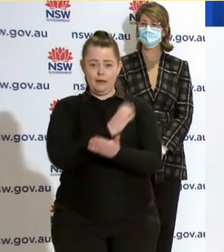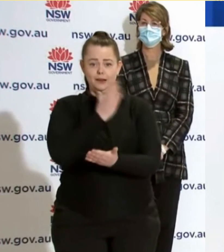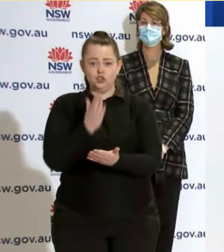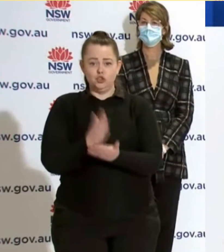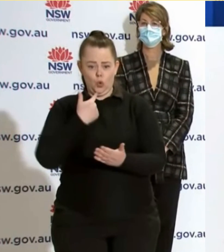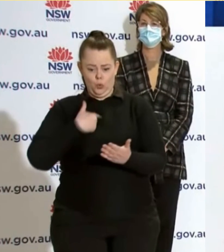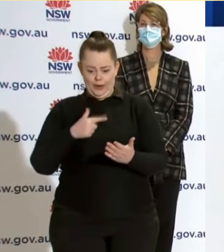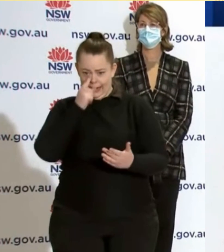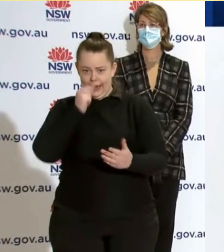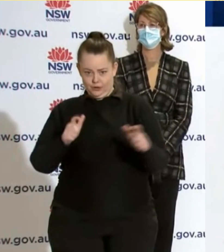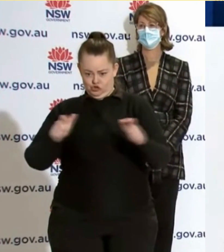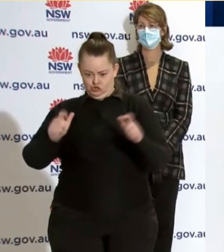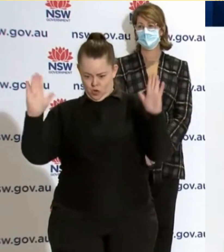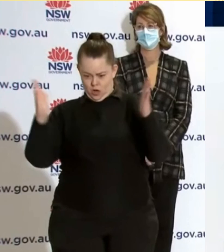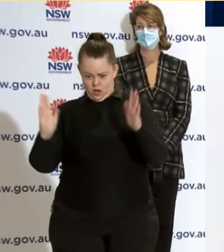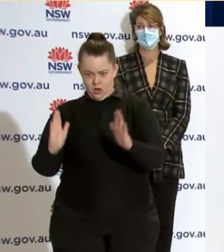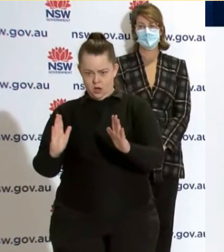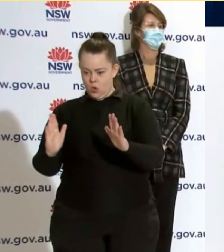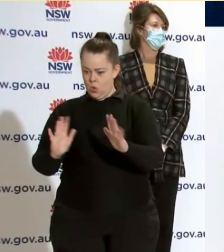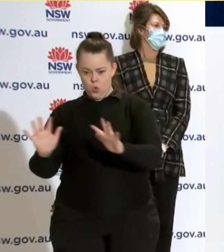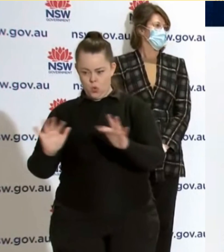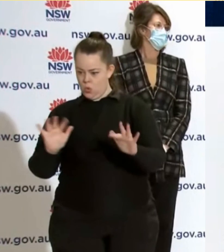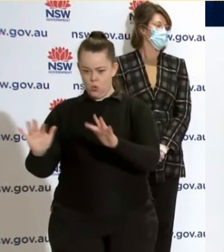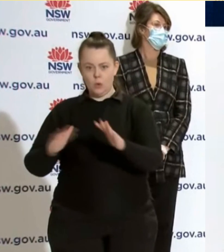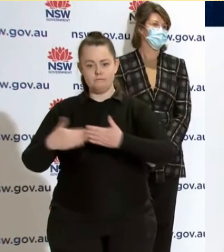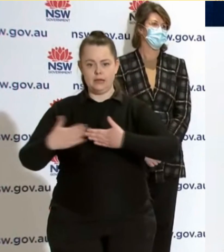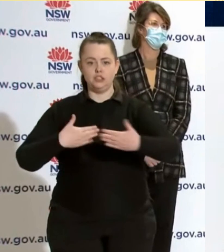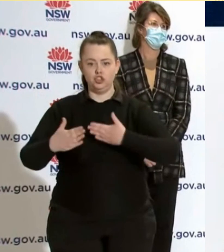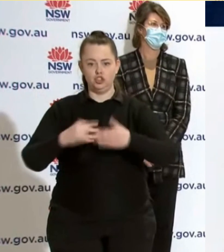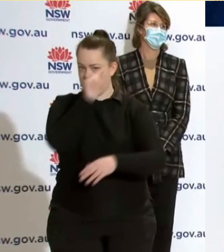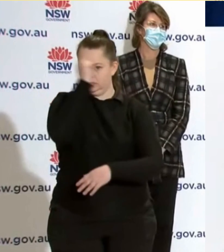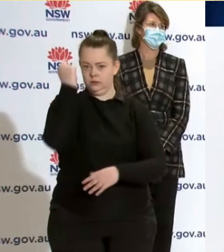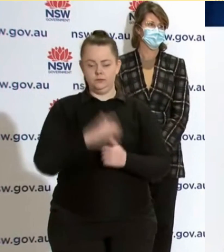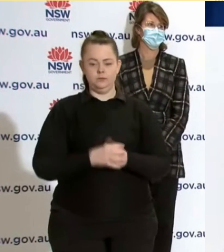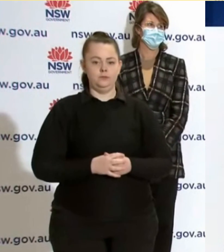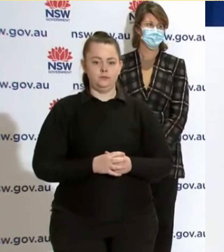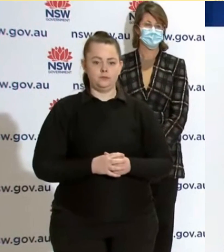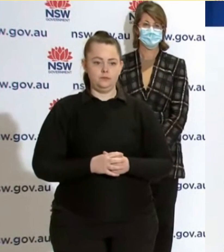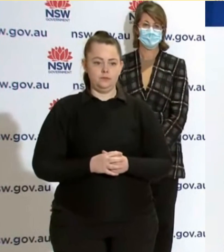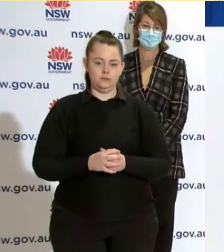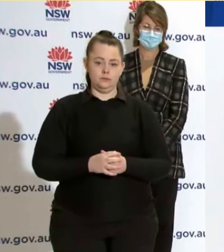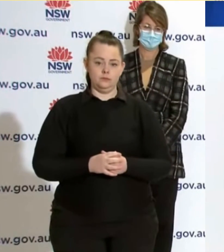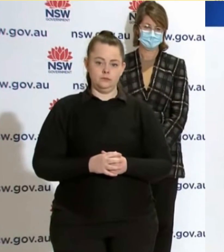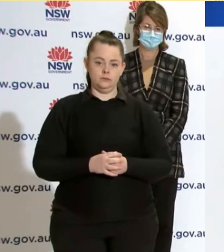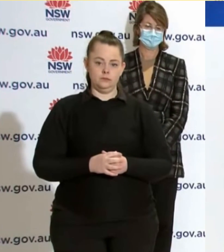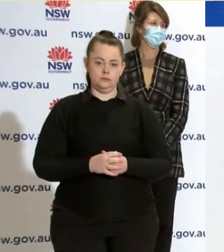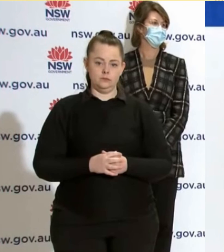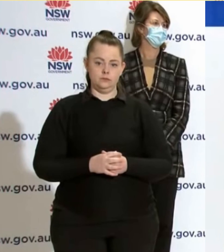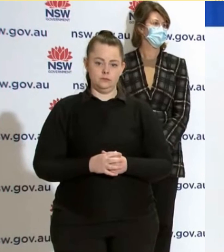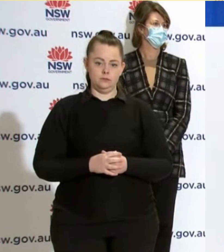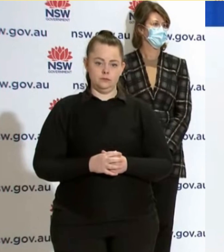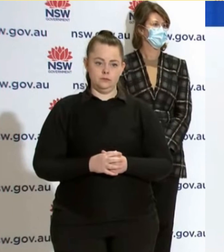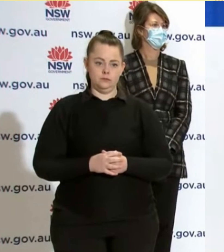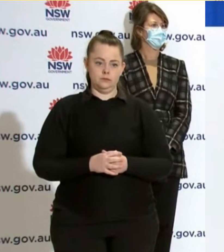control. And even then, I wouldn't be surprised, notwithstanding the fact that I really want them to be going down, if we see an